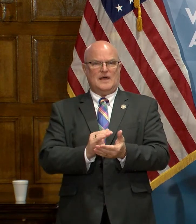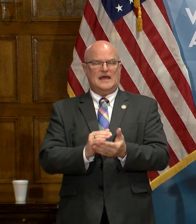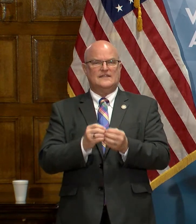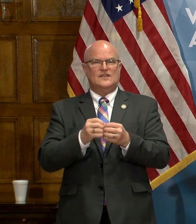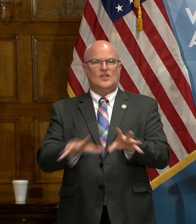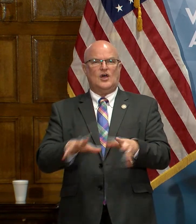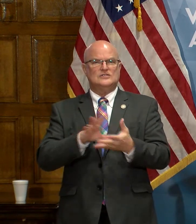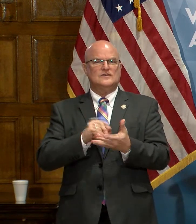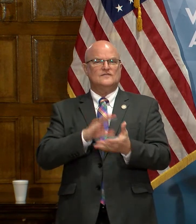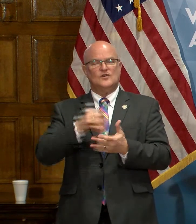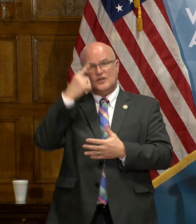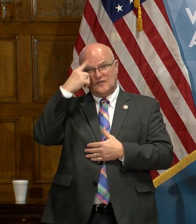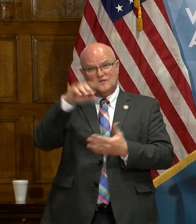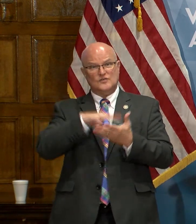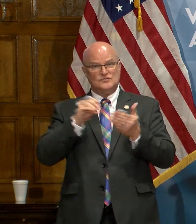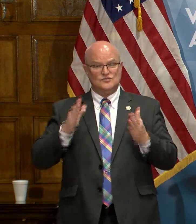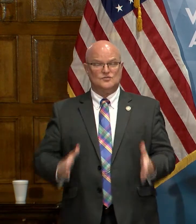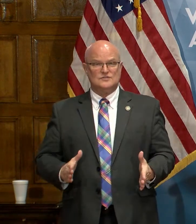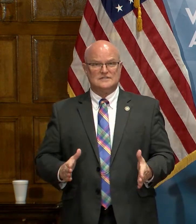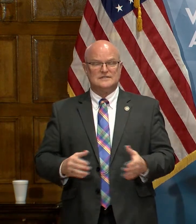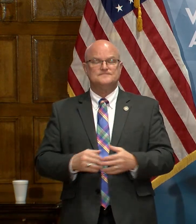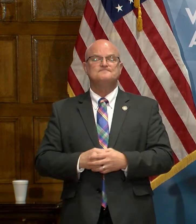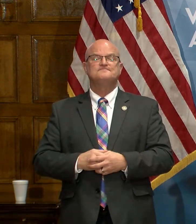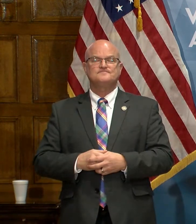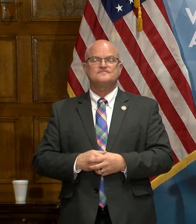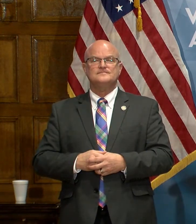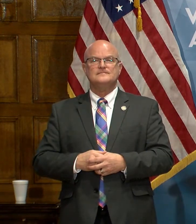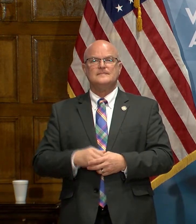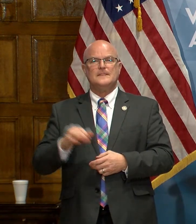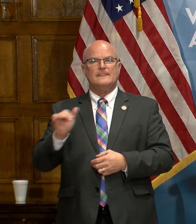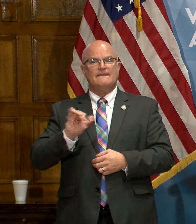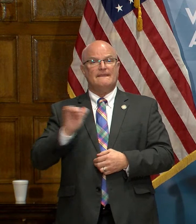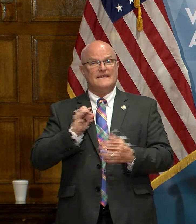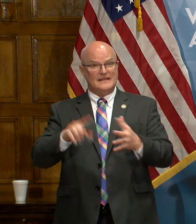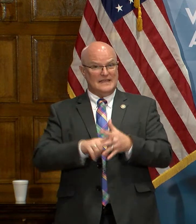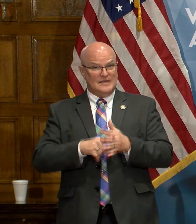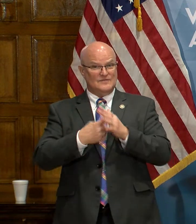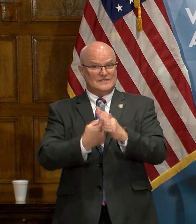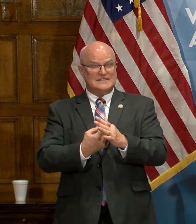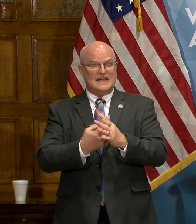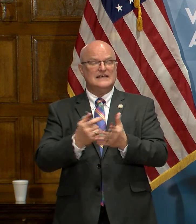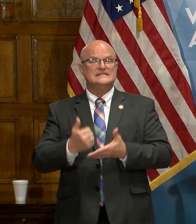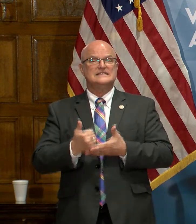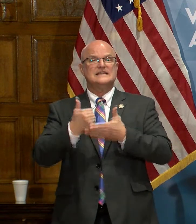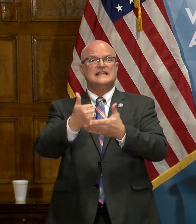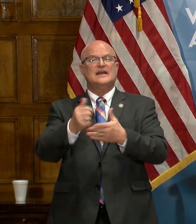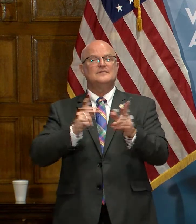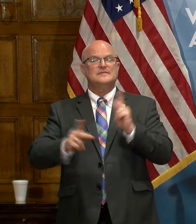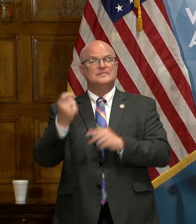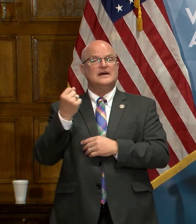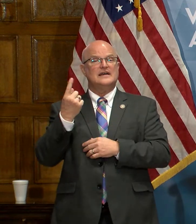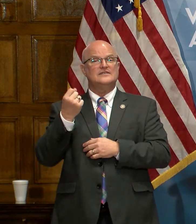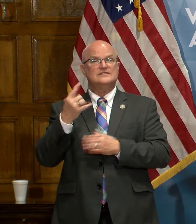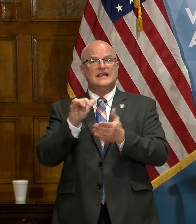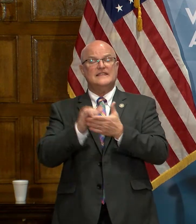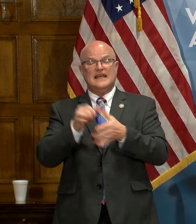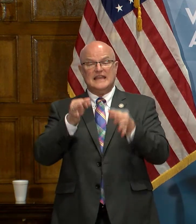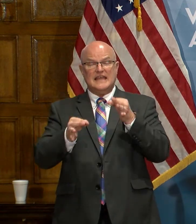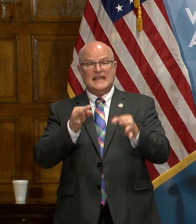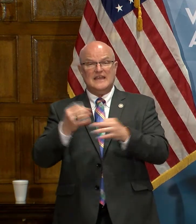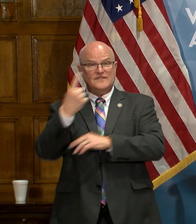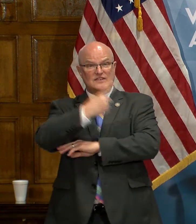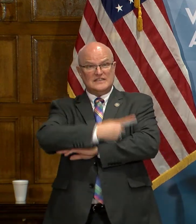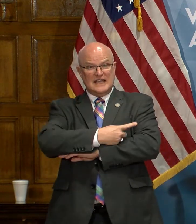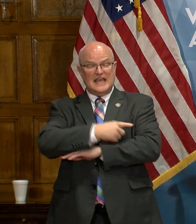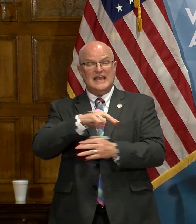the loss of learning for students. We also want to emphasize and help people understand that if there are days